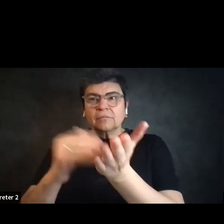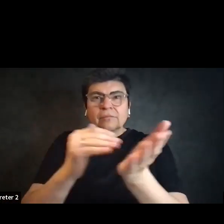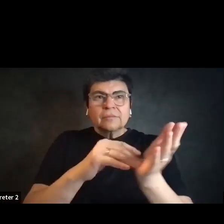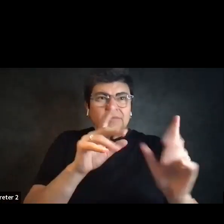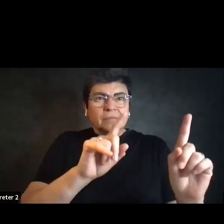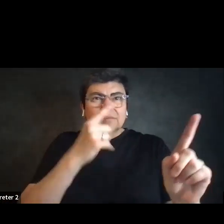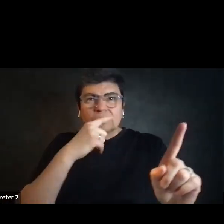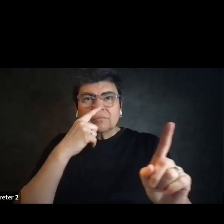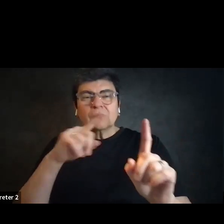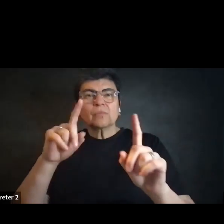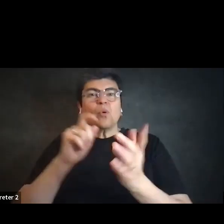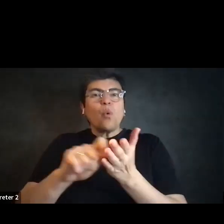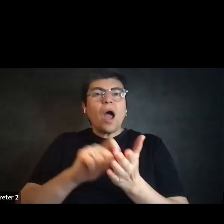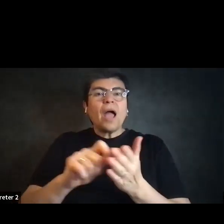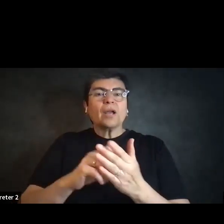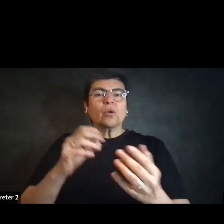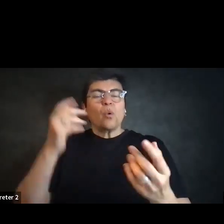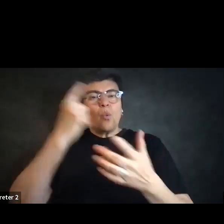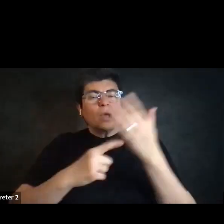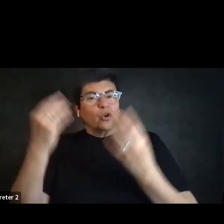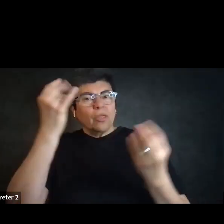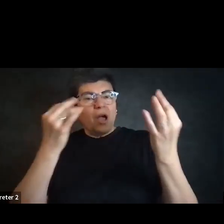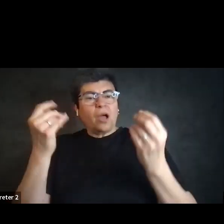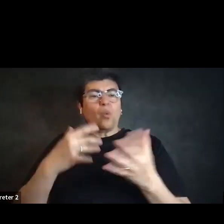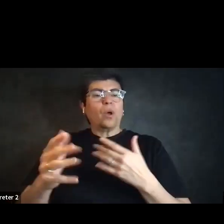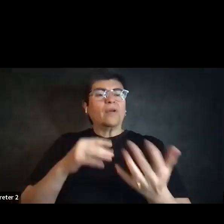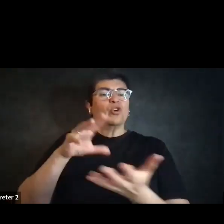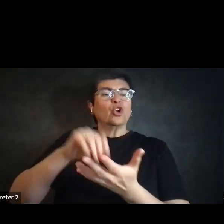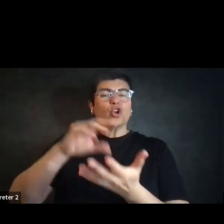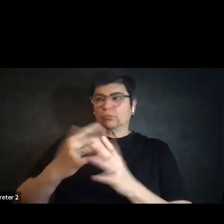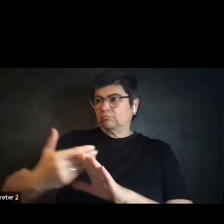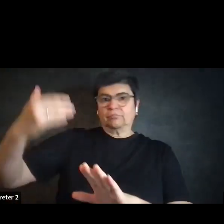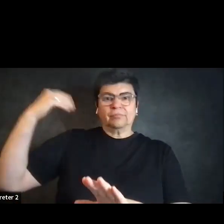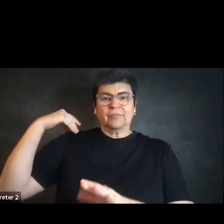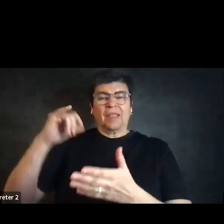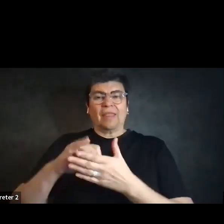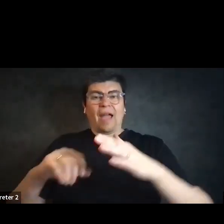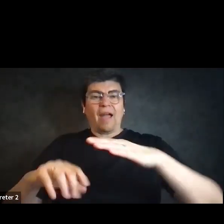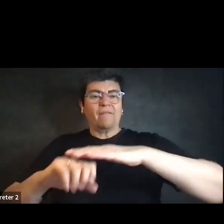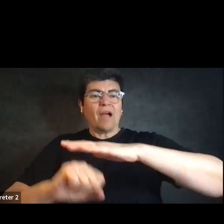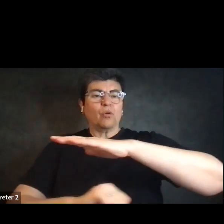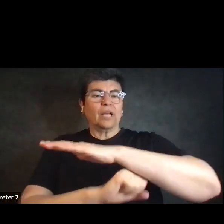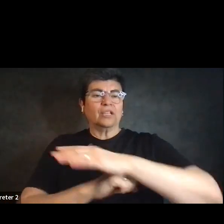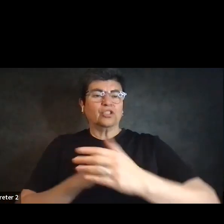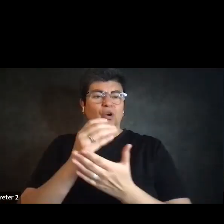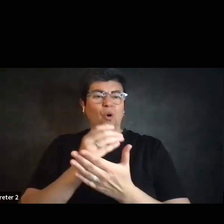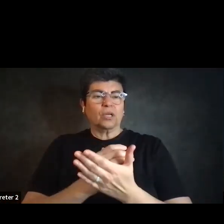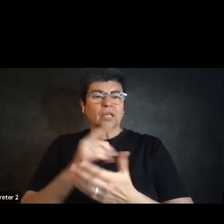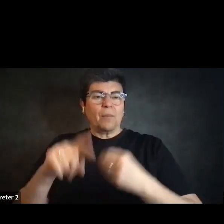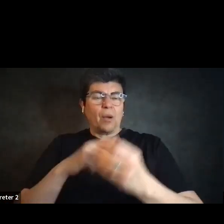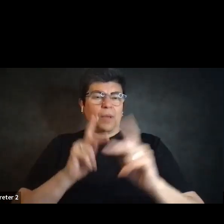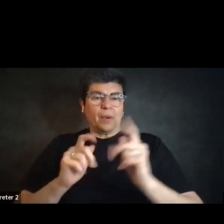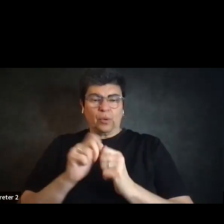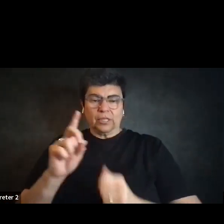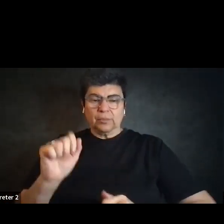to write reflections based on whatever they learned in the foundation course or their interaction with the person with disability.